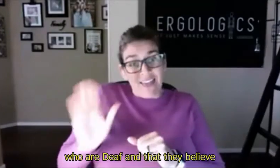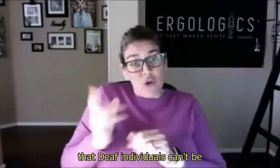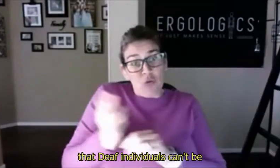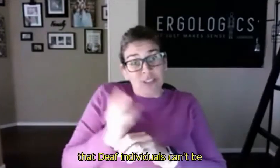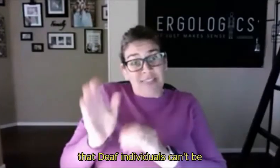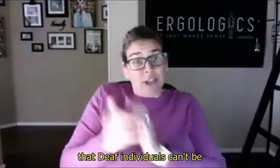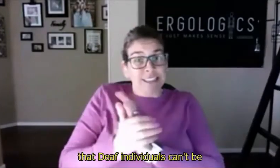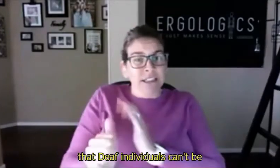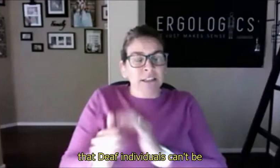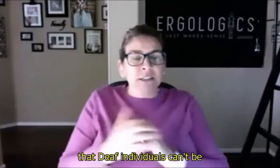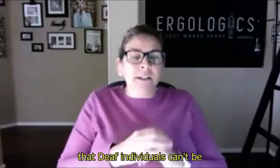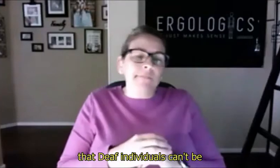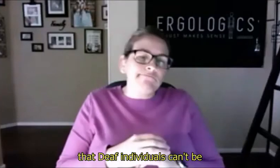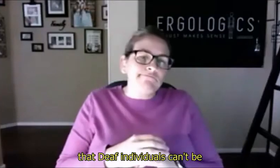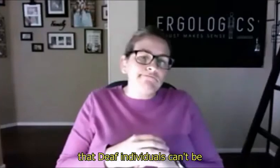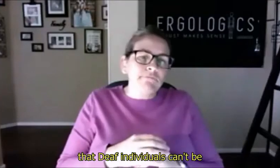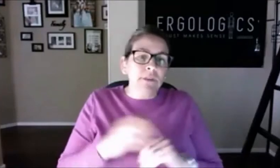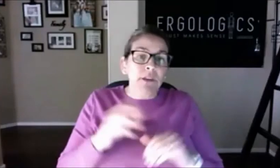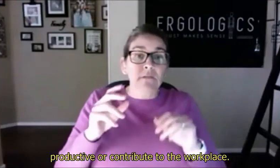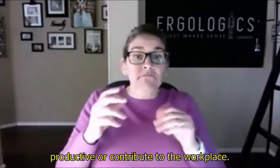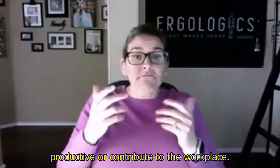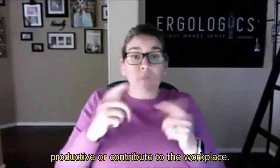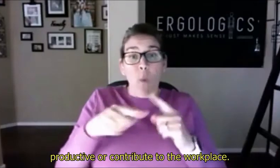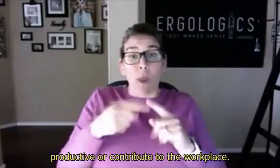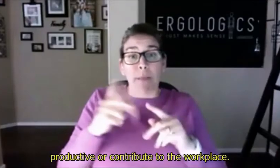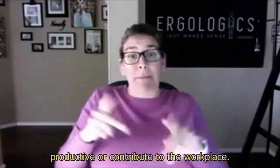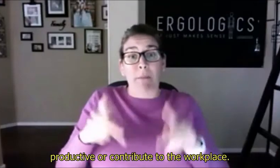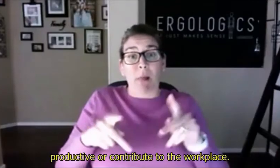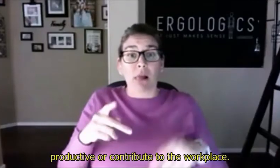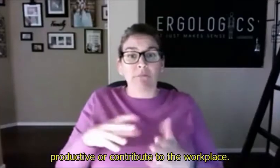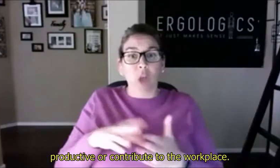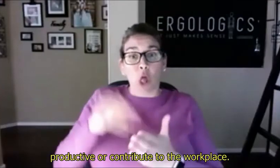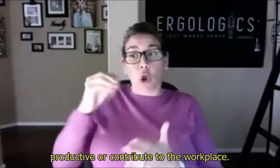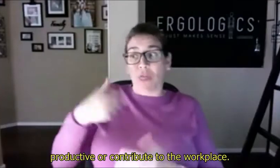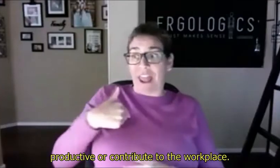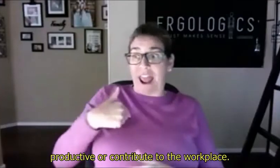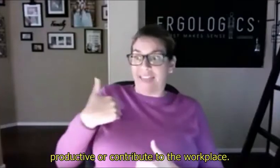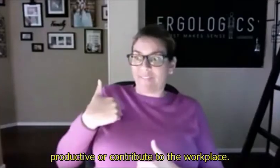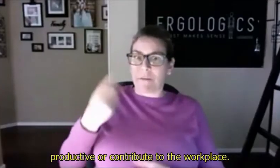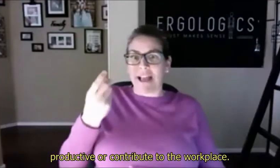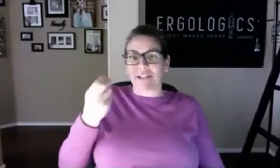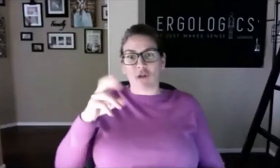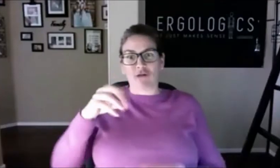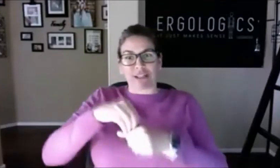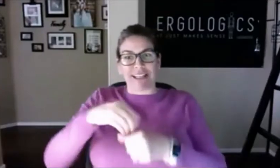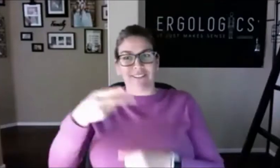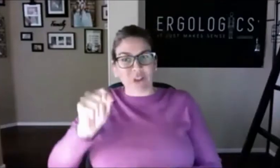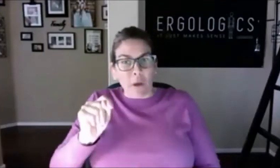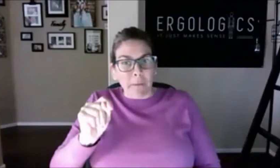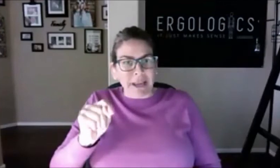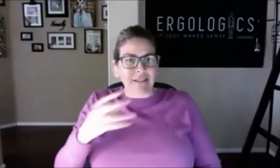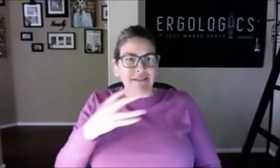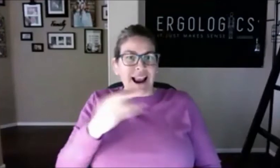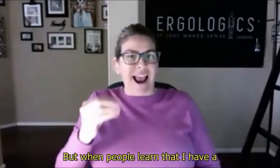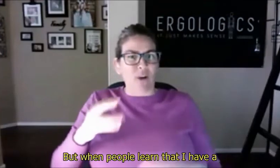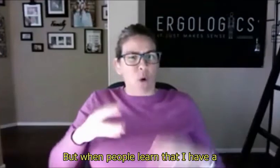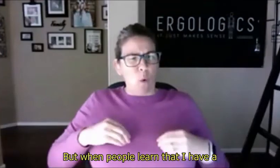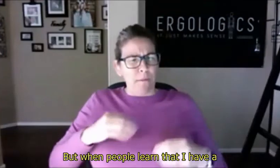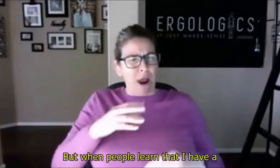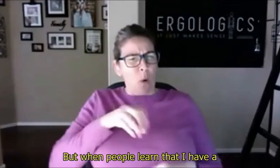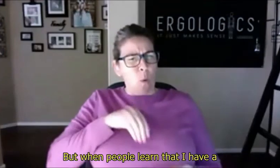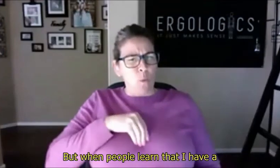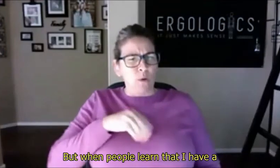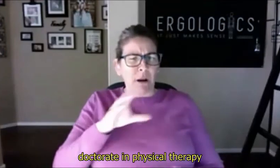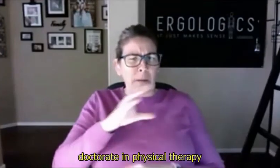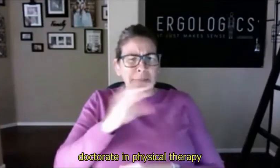and that they believe that deaf individuals can't be productive or contribute to the workplace. But when